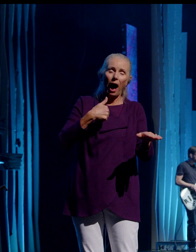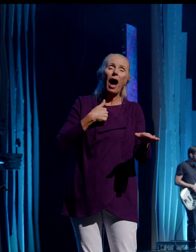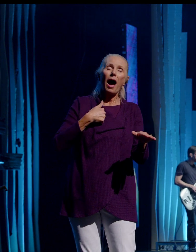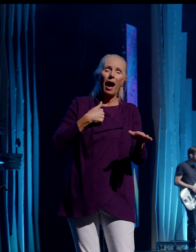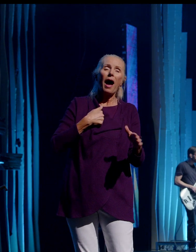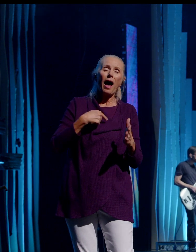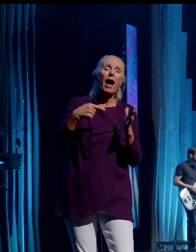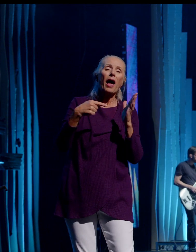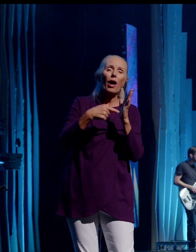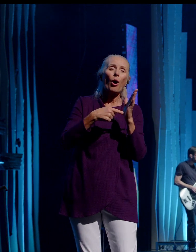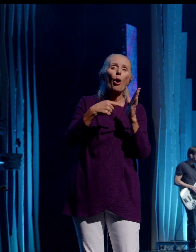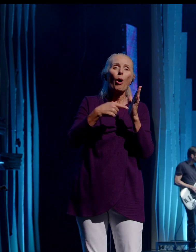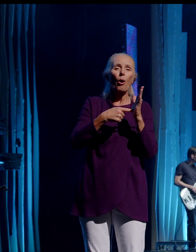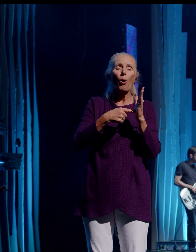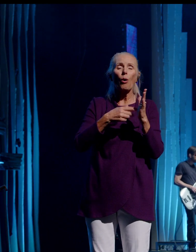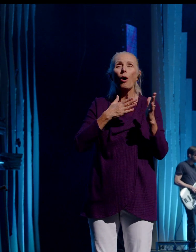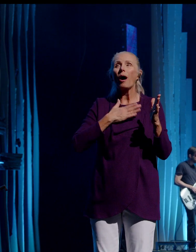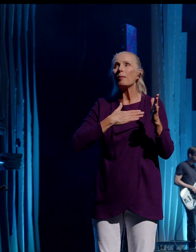hope.